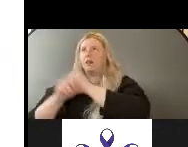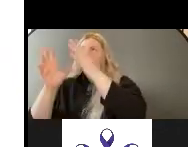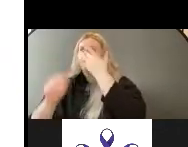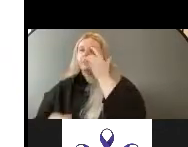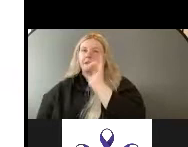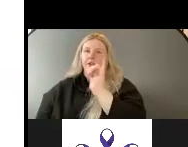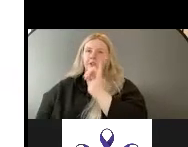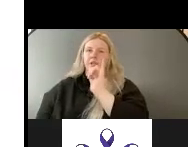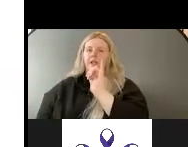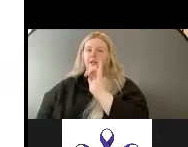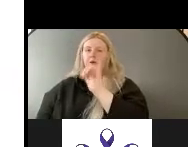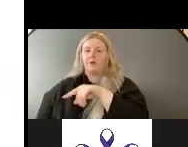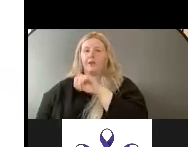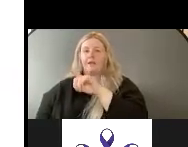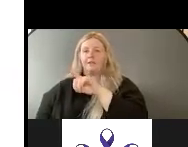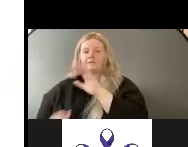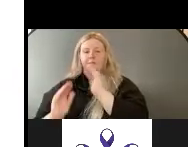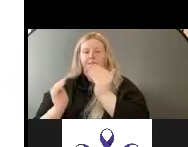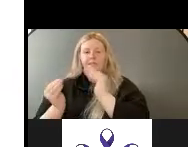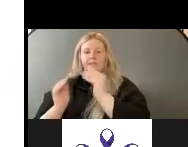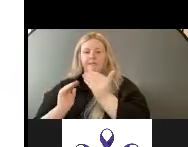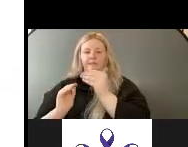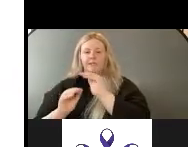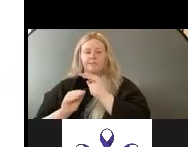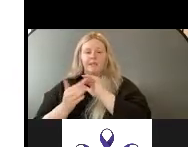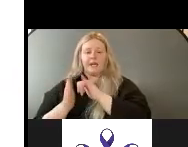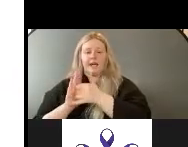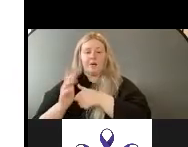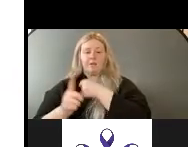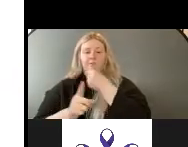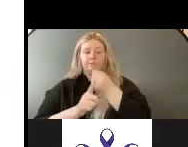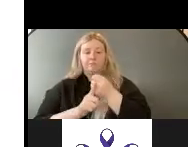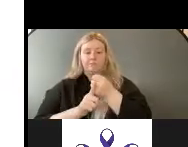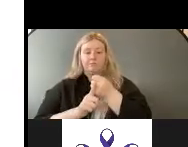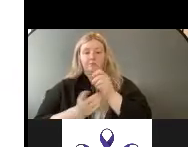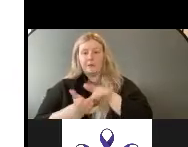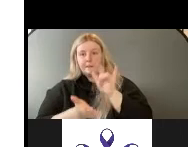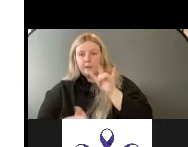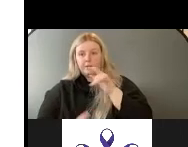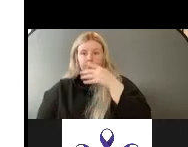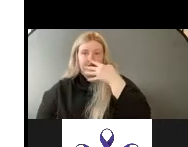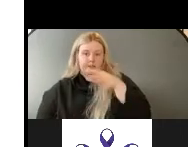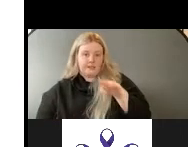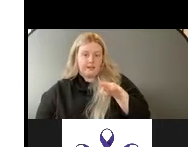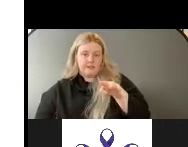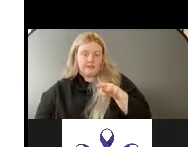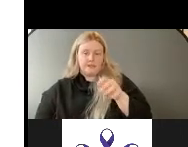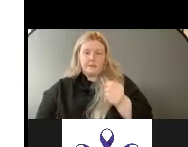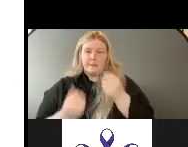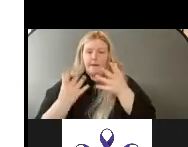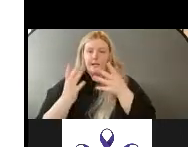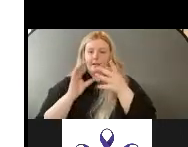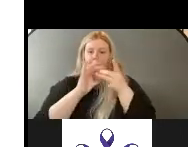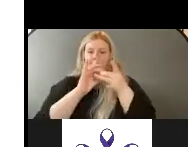the slippery slope to abuse and neglect, is a lot of the connections that we need to be